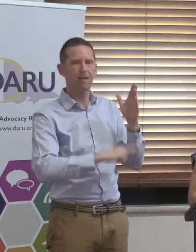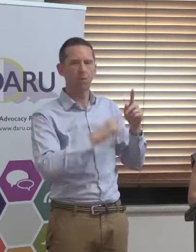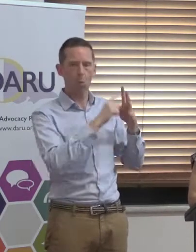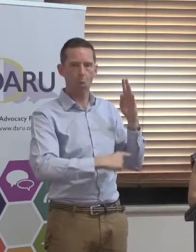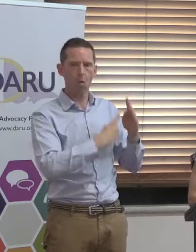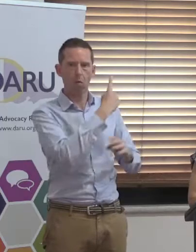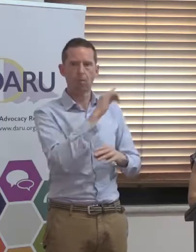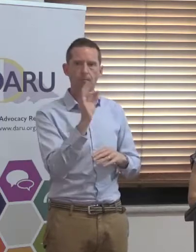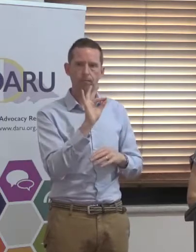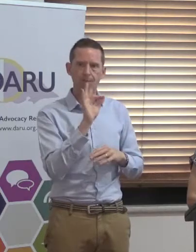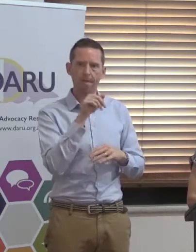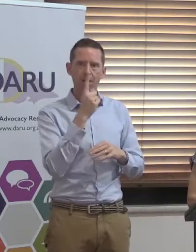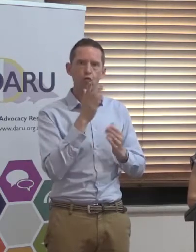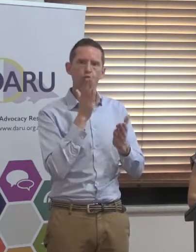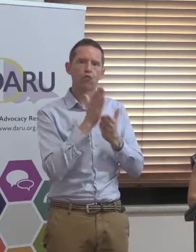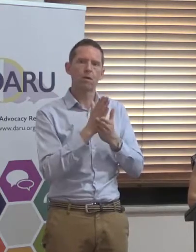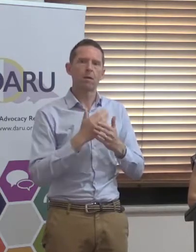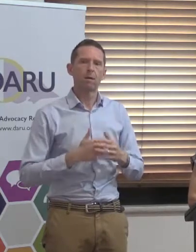really great